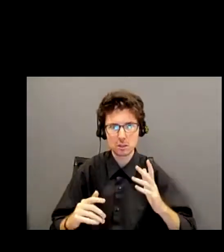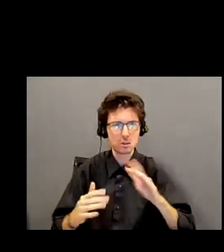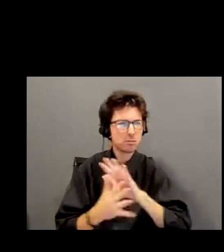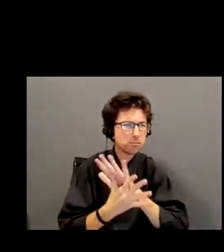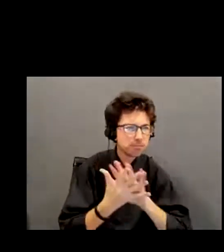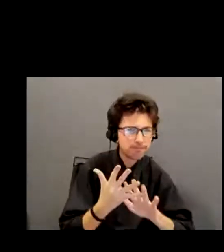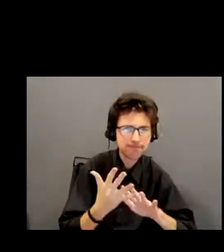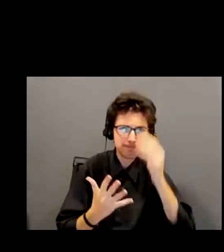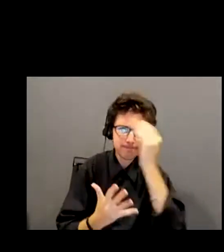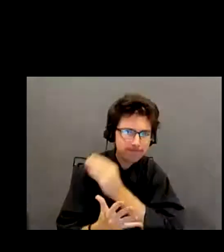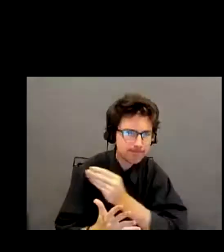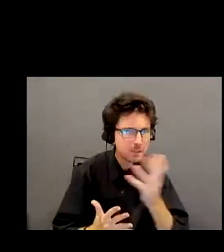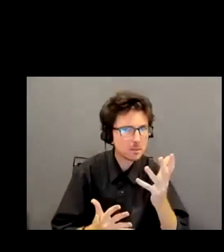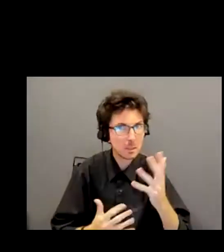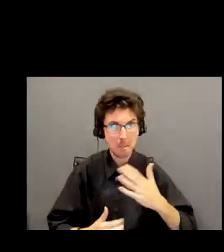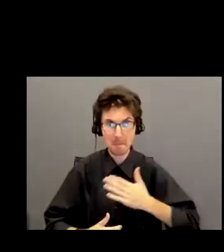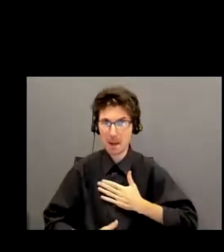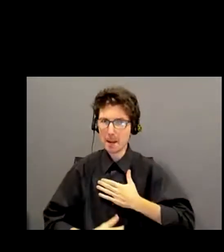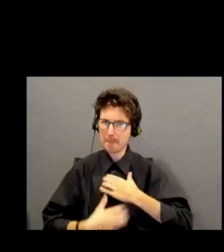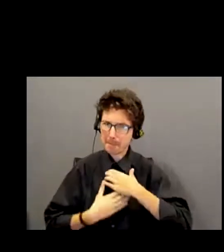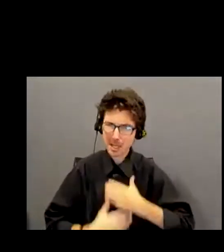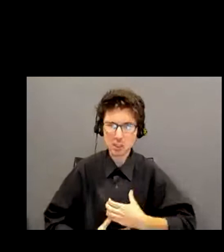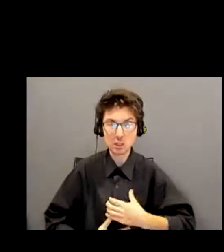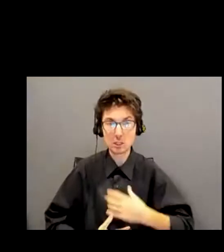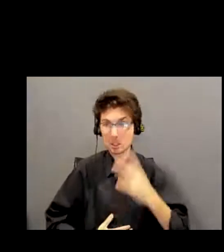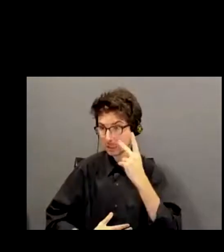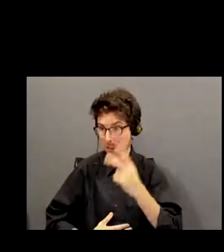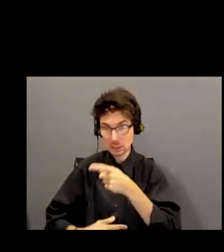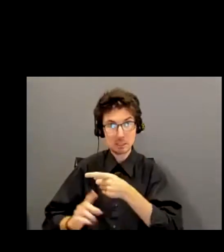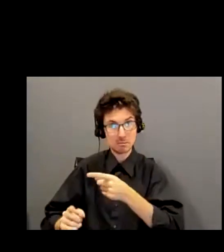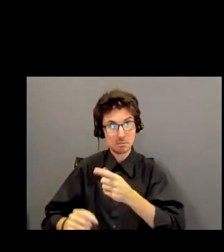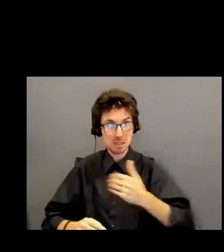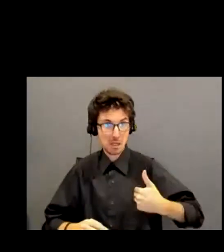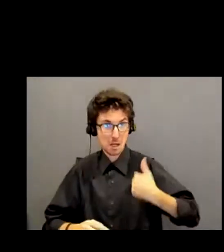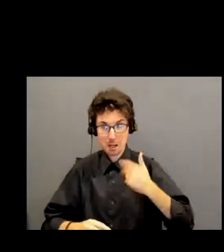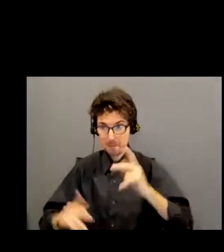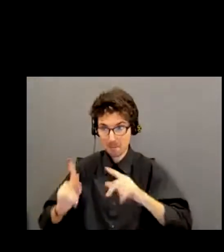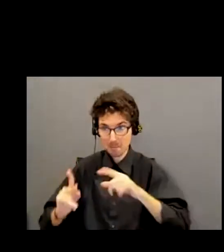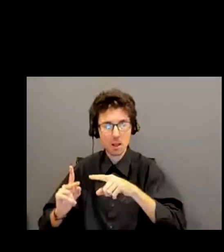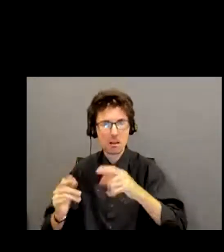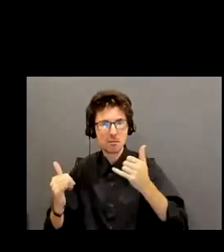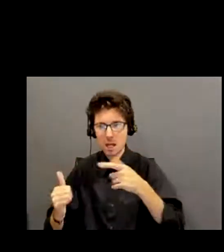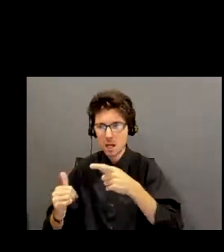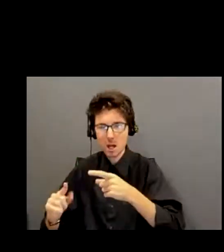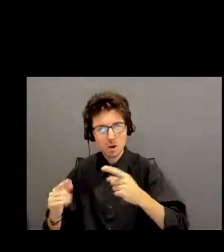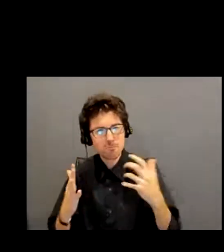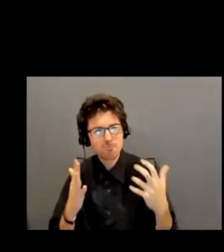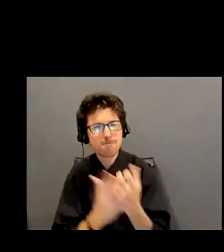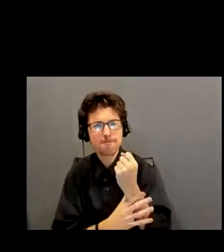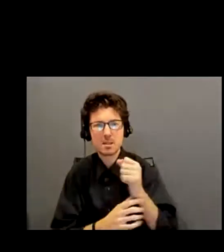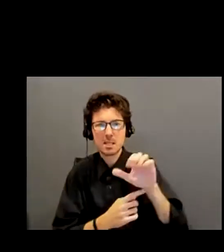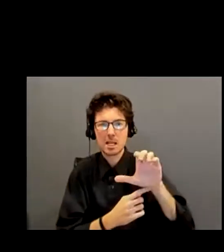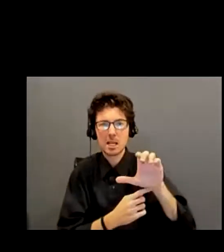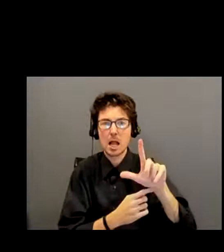And as I see young people taking the lead on issues like climate change or social justice, I would like